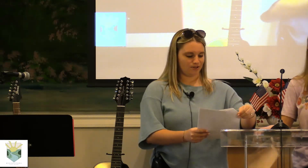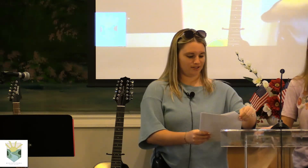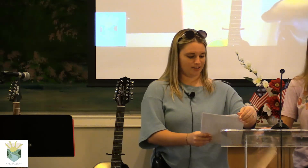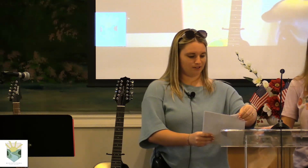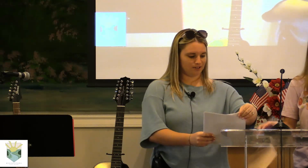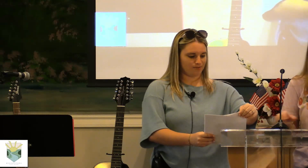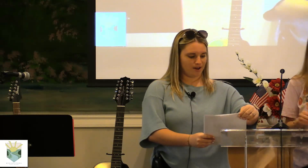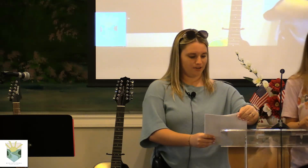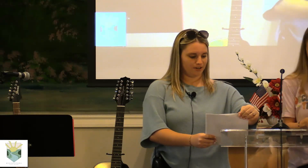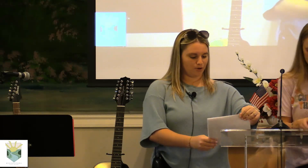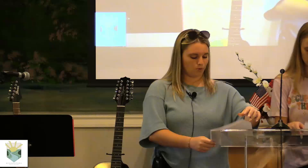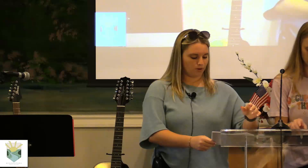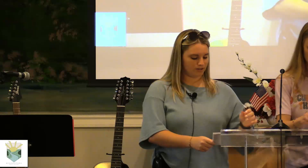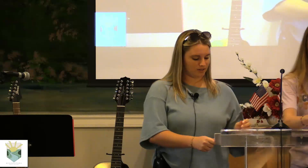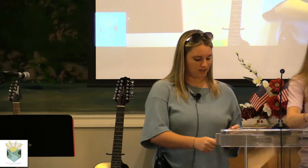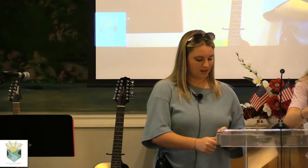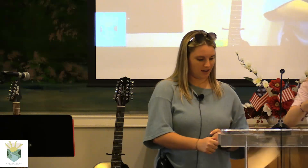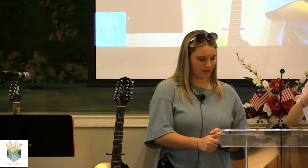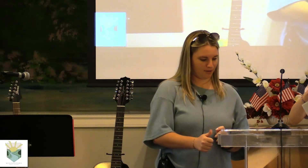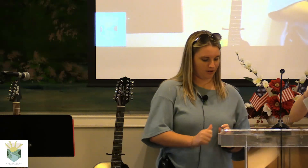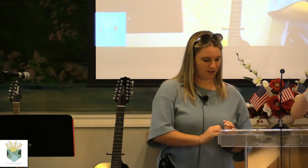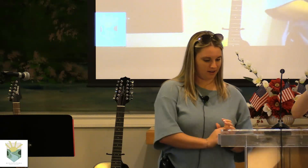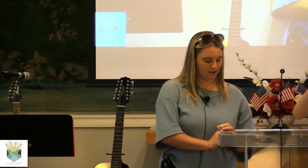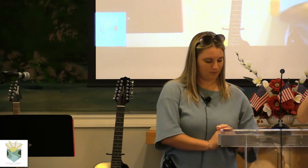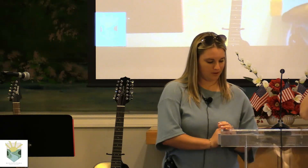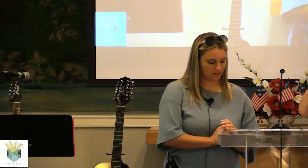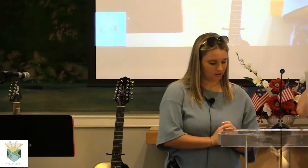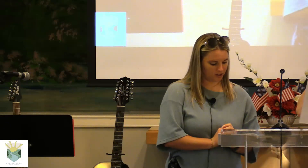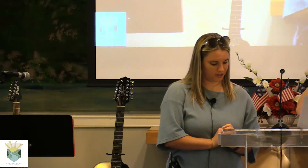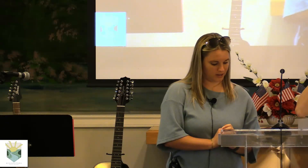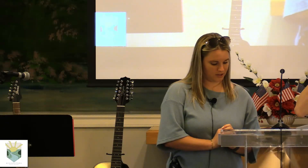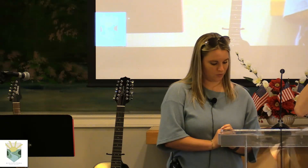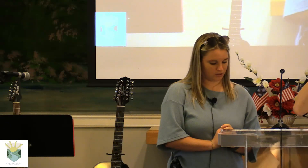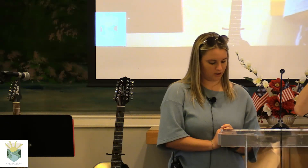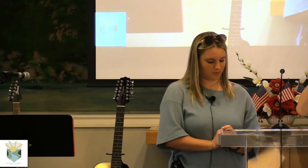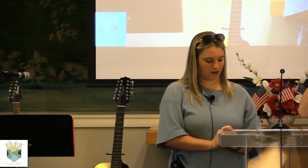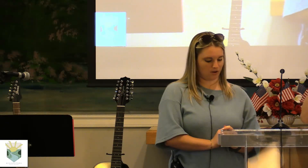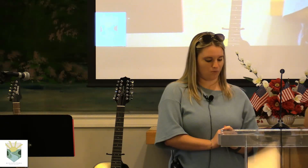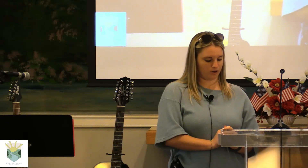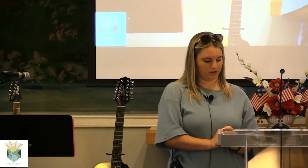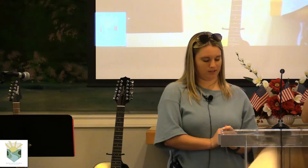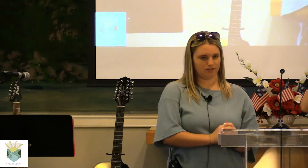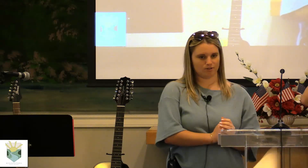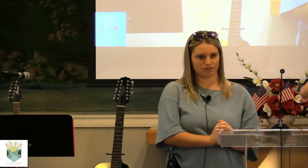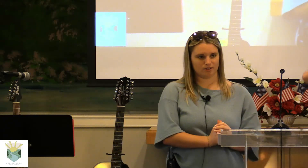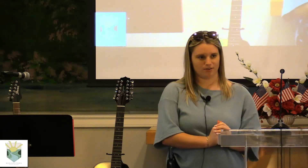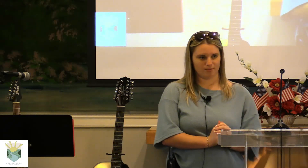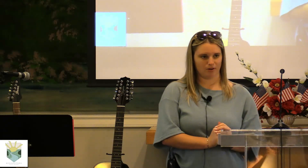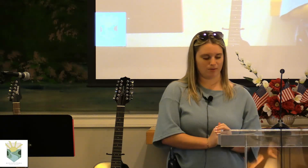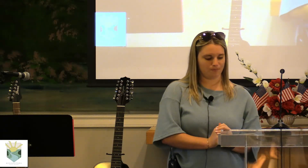these are some other cool ones that I thought it would be good to learn, and then we'll talk about what Grayson uses at the very bottom.